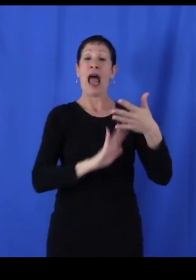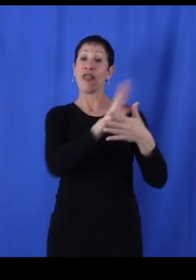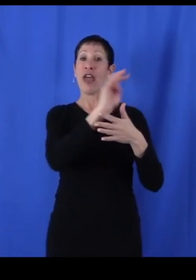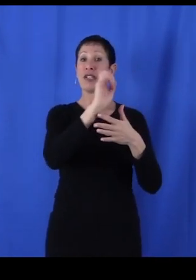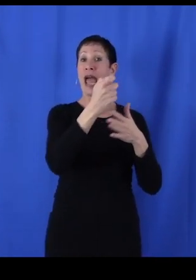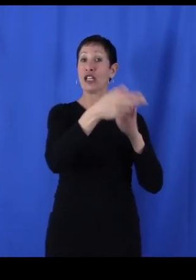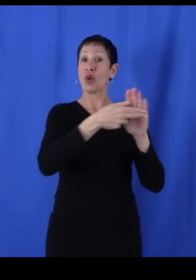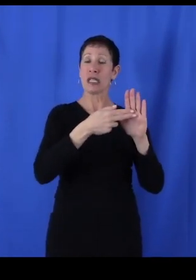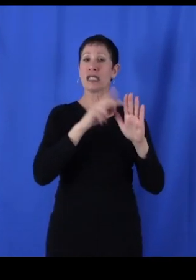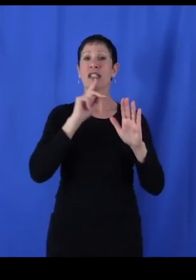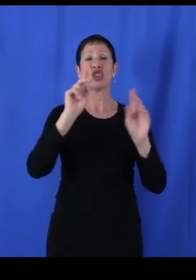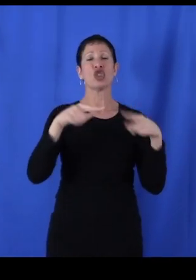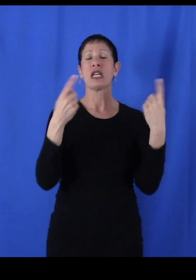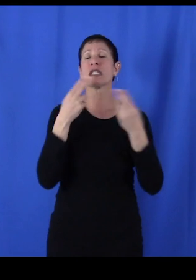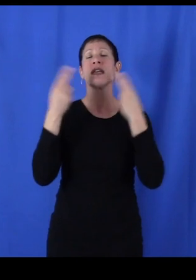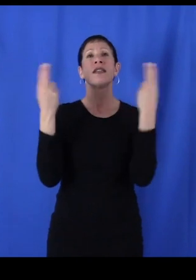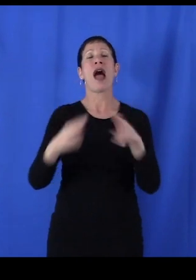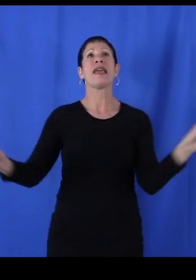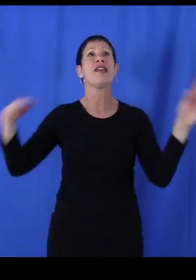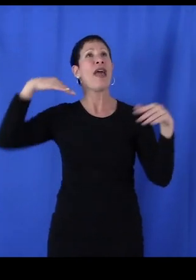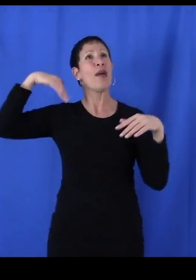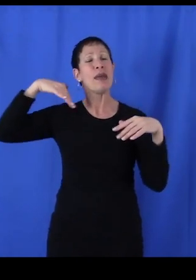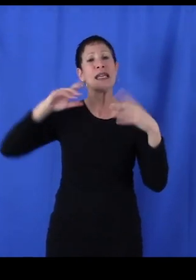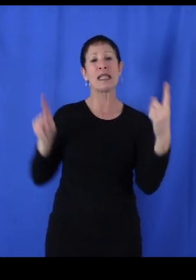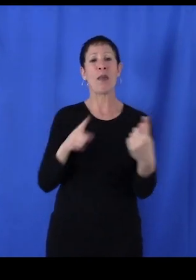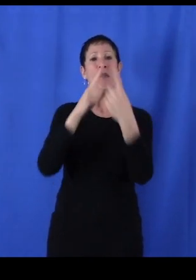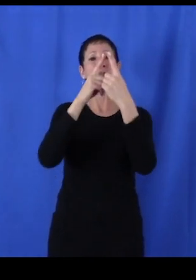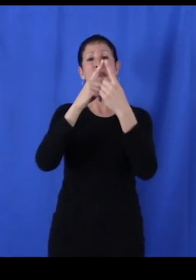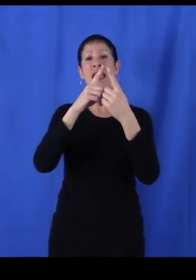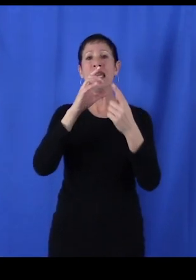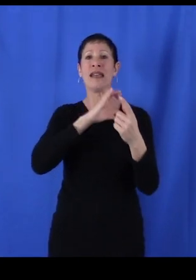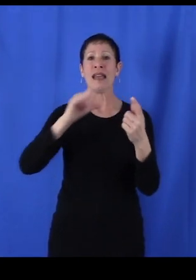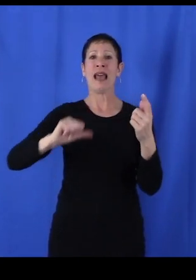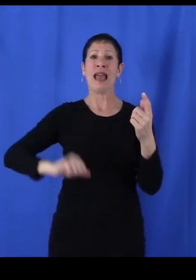naive libertarian hippies meet capitalists and screw the world.